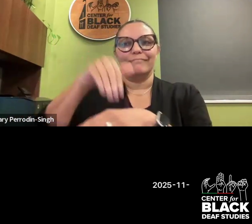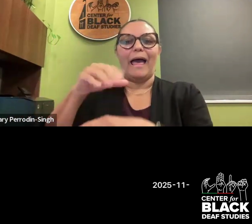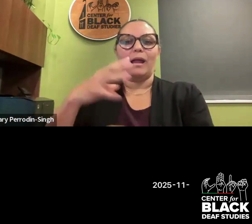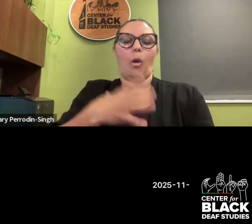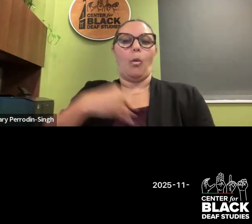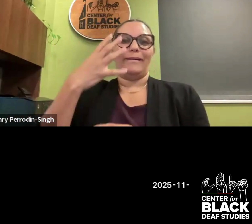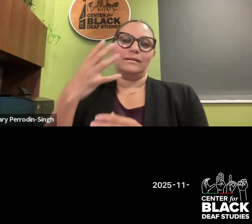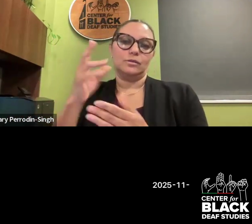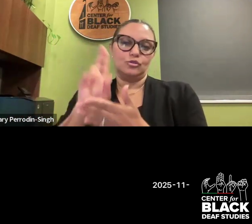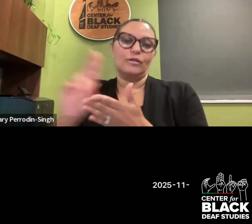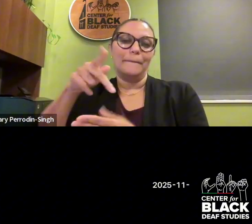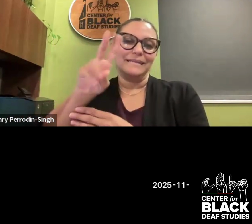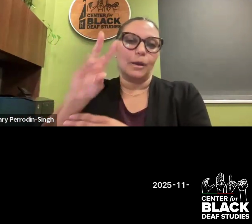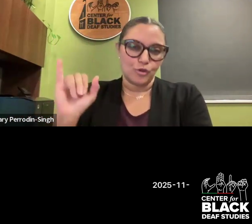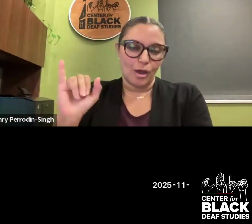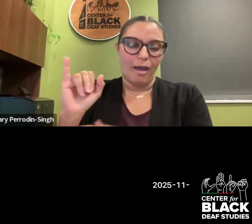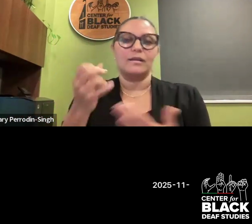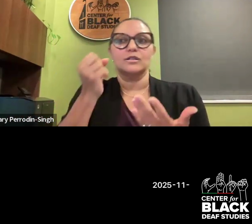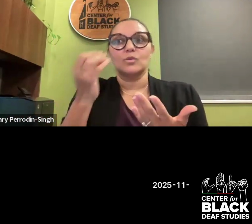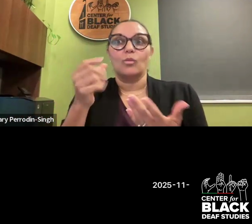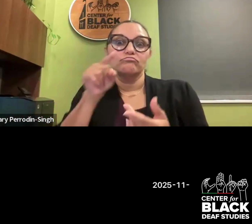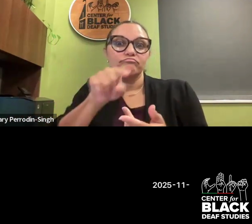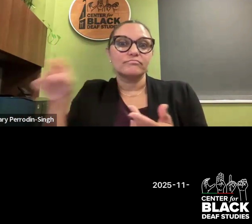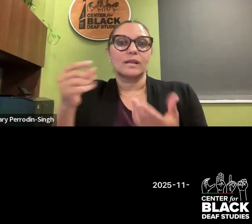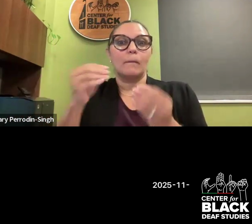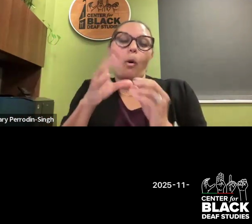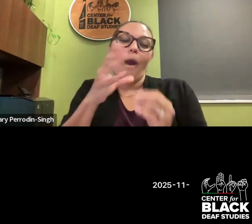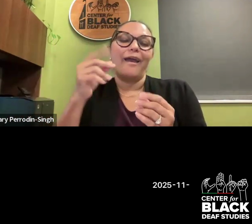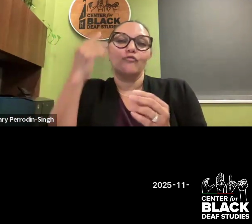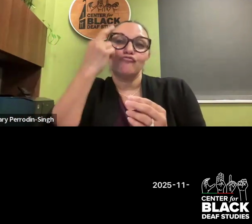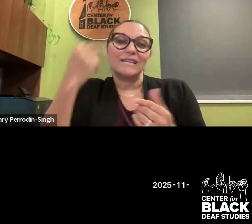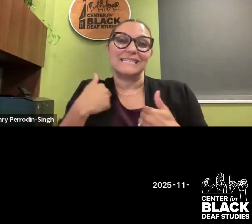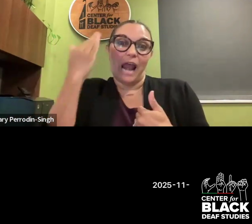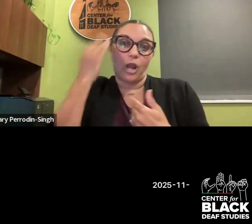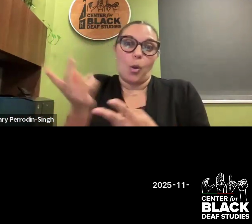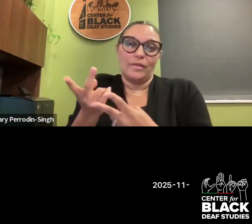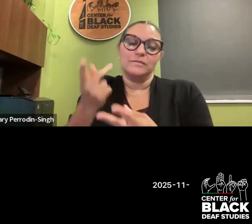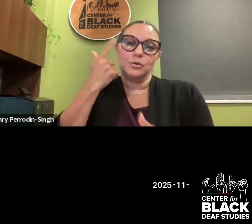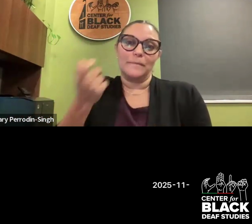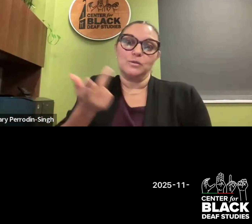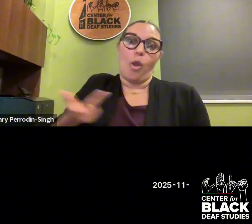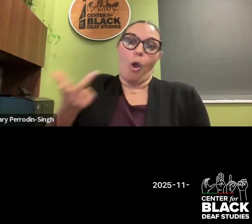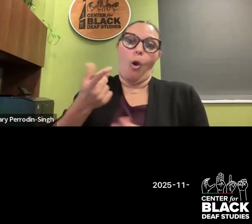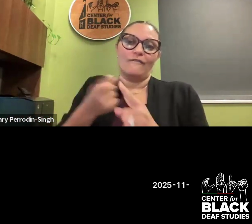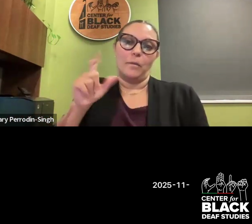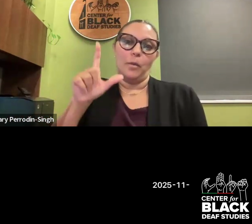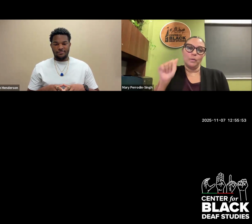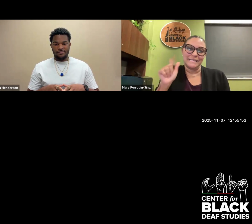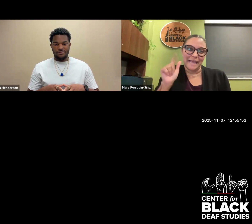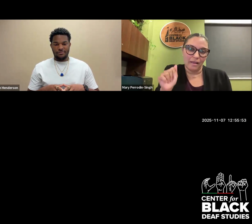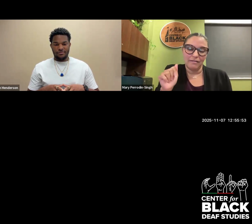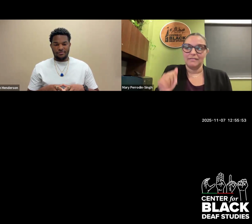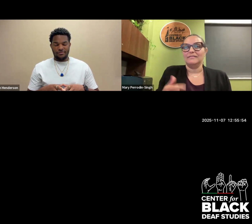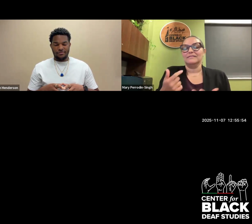student at a predominantly white institution as well, PWI. And so the reason I